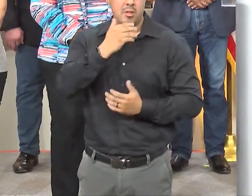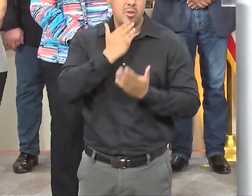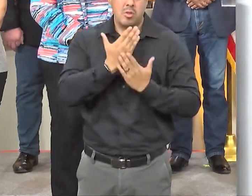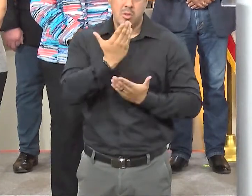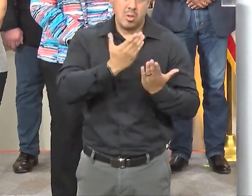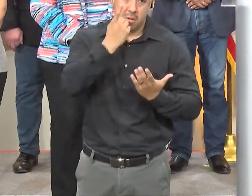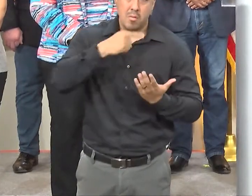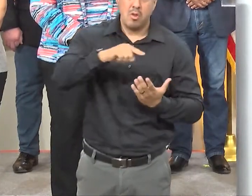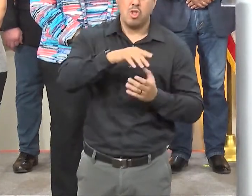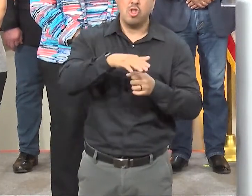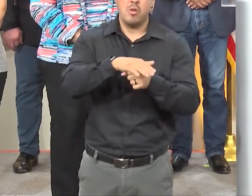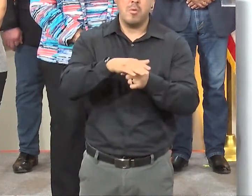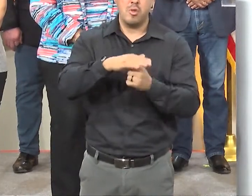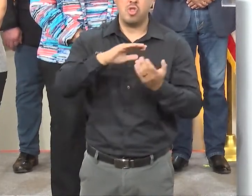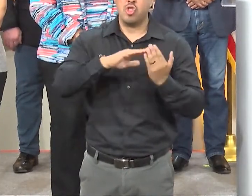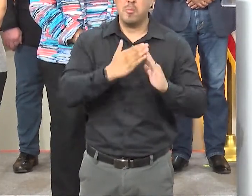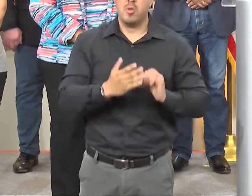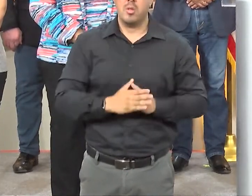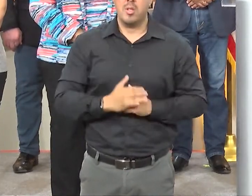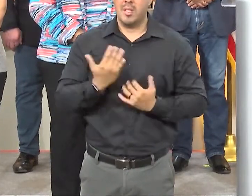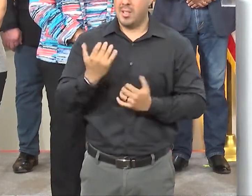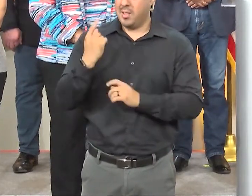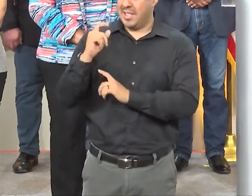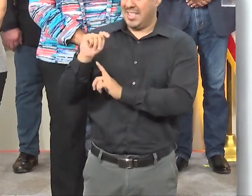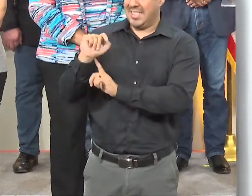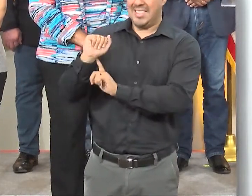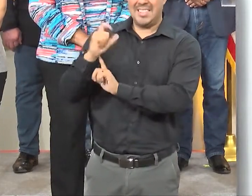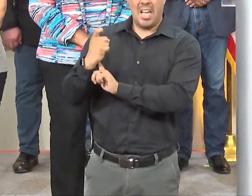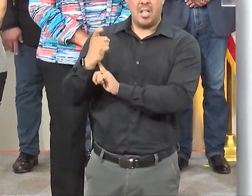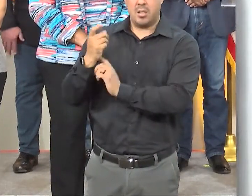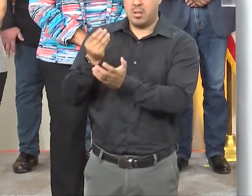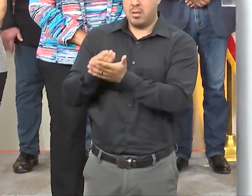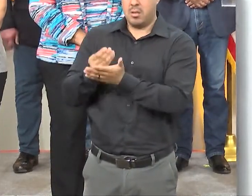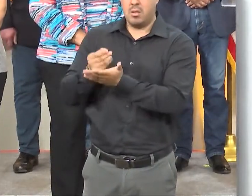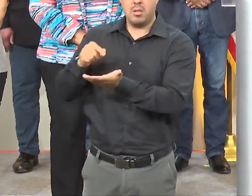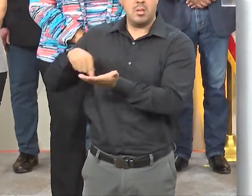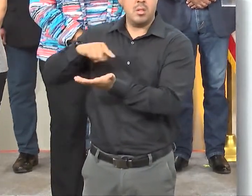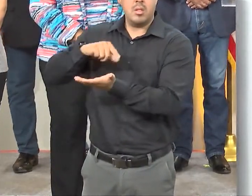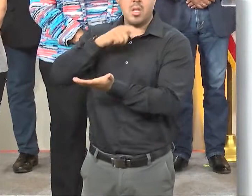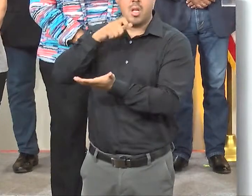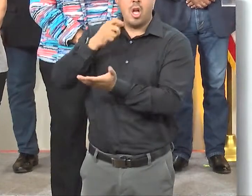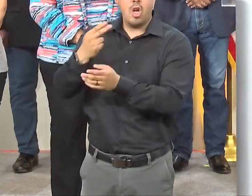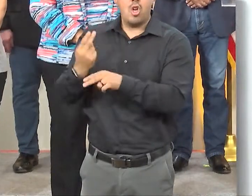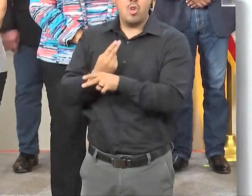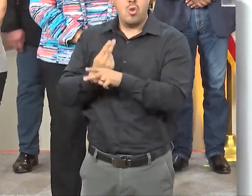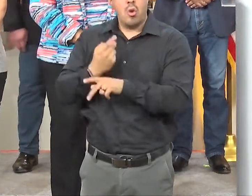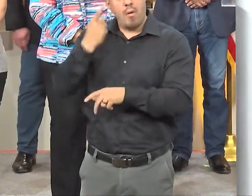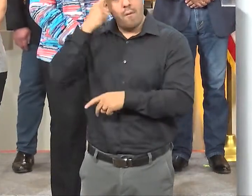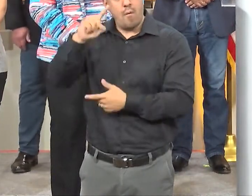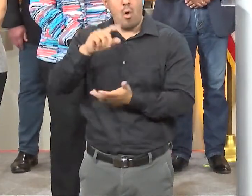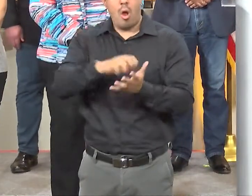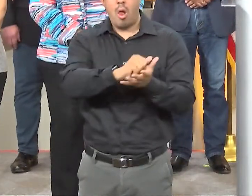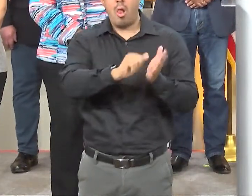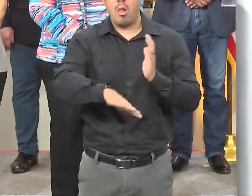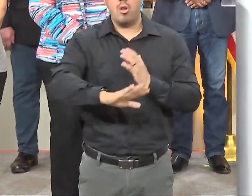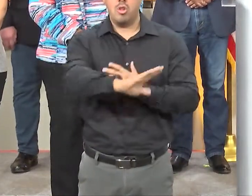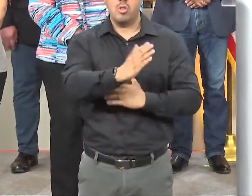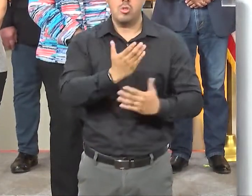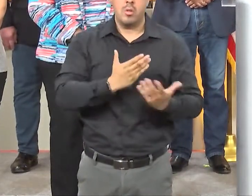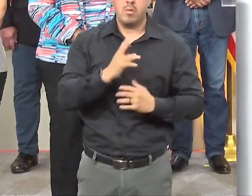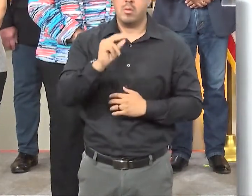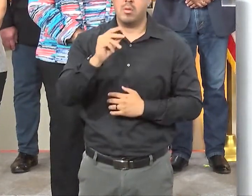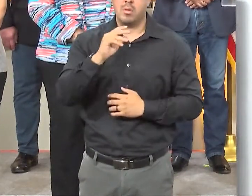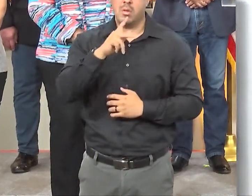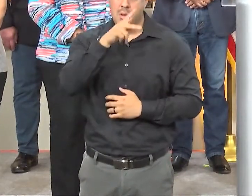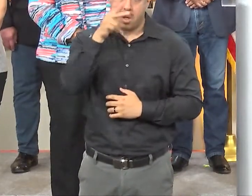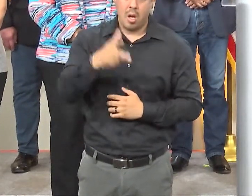the community. And tax dollars should not be used in a manner that creates disservice. So